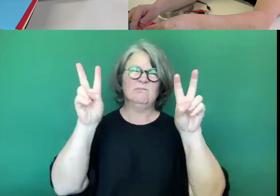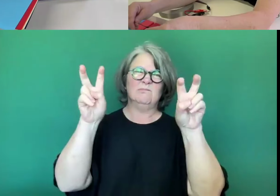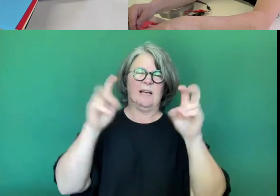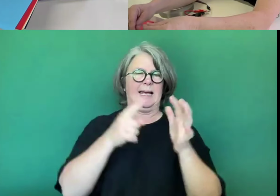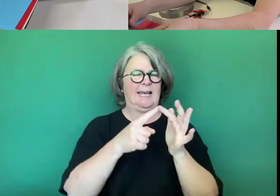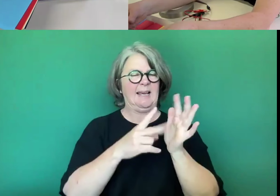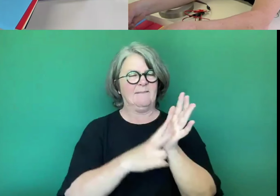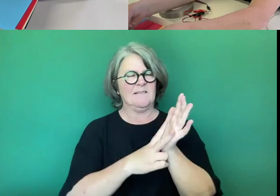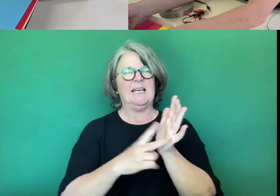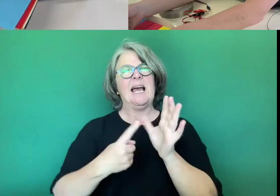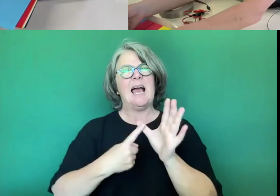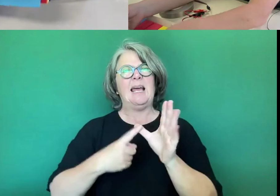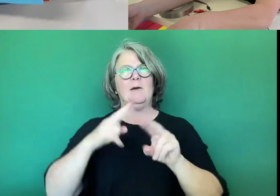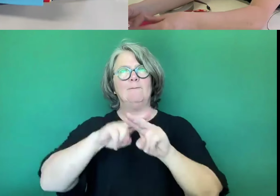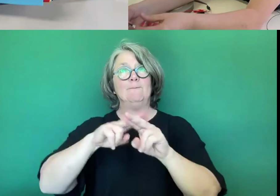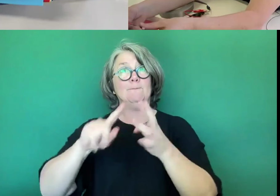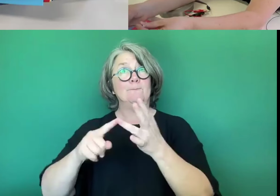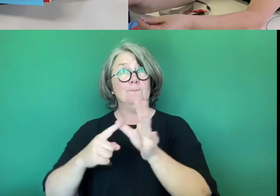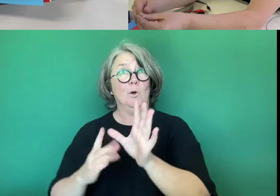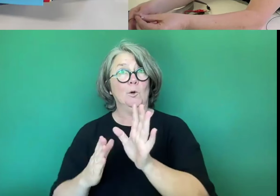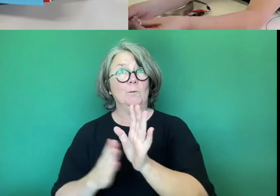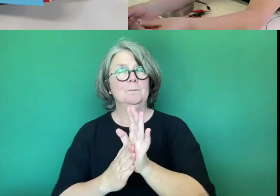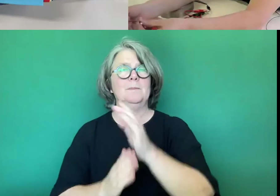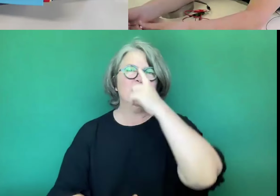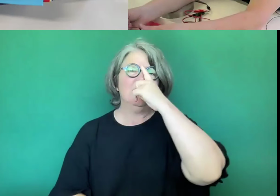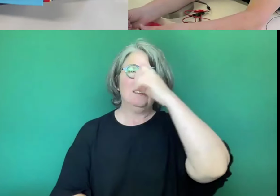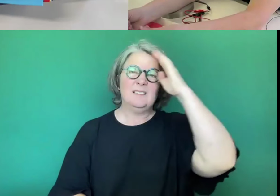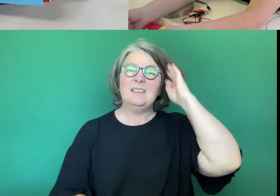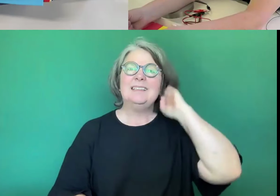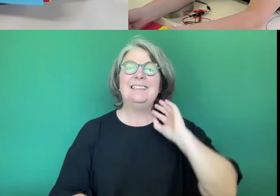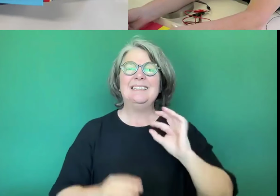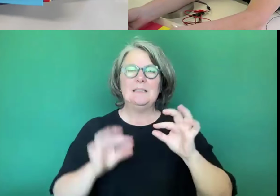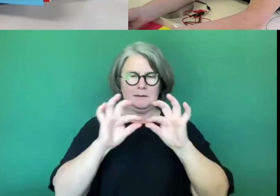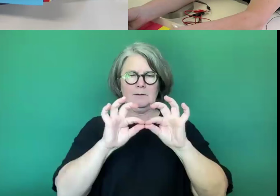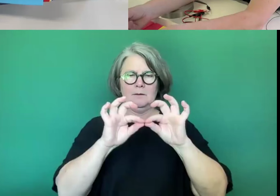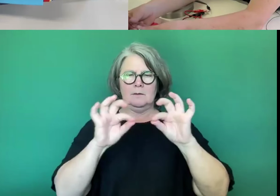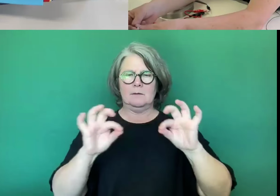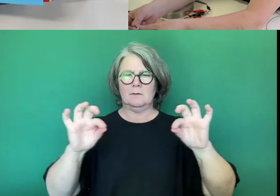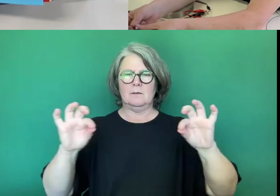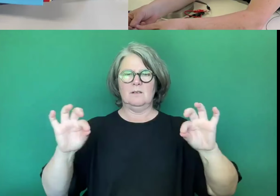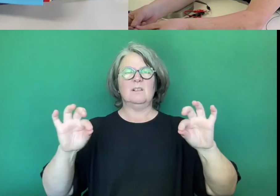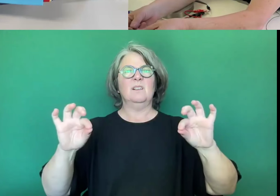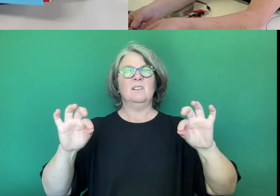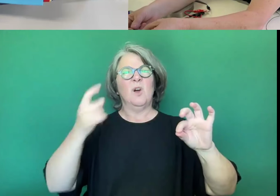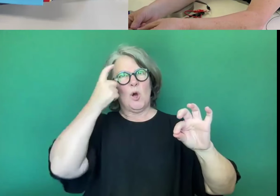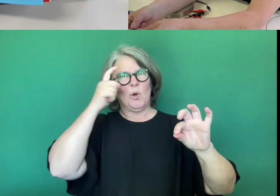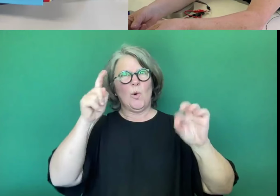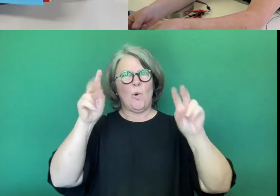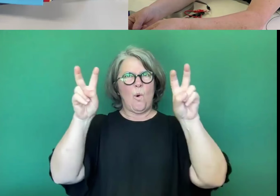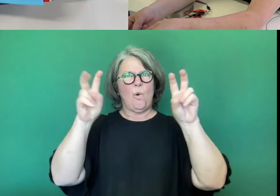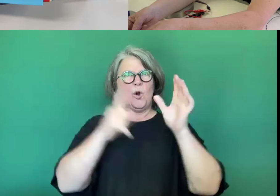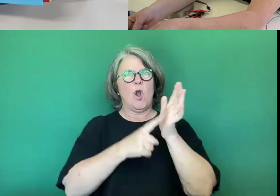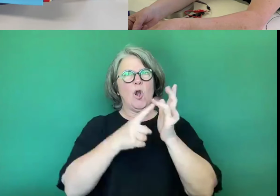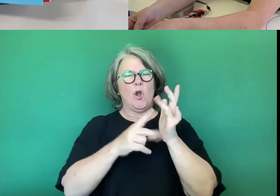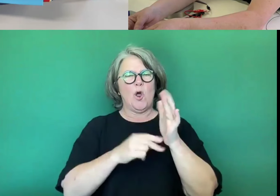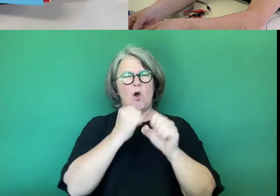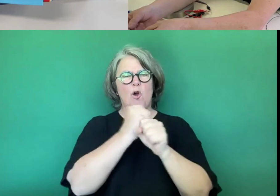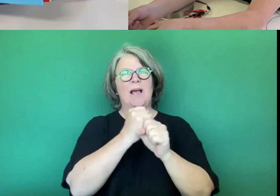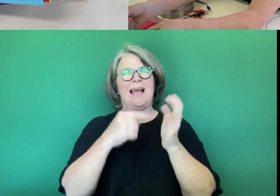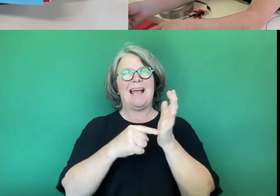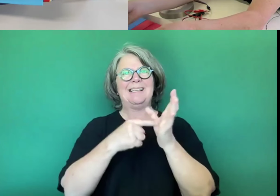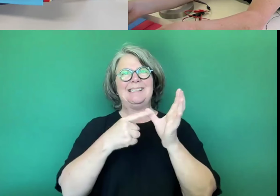And these, what I have in my hand currently is a long tail LED. So it's got an LED on it and then it's